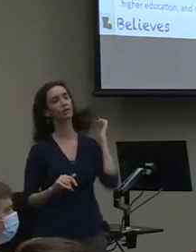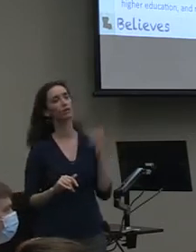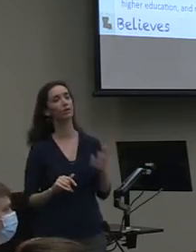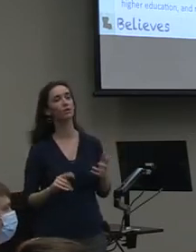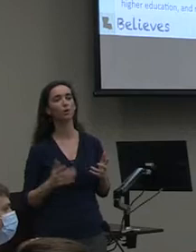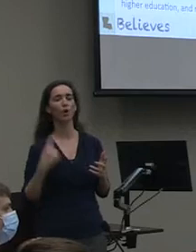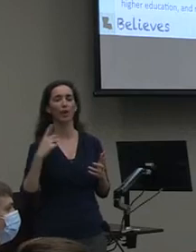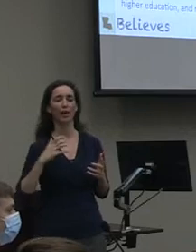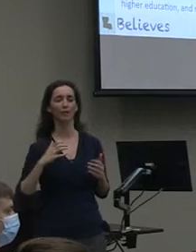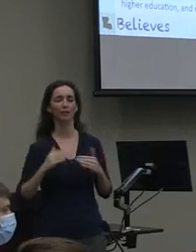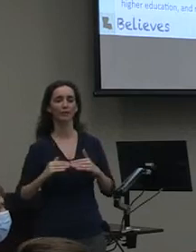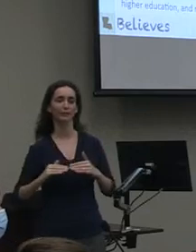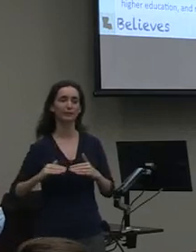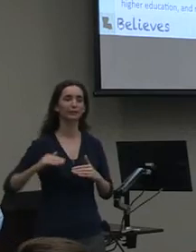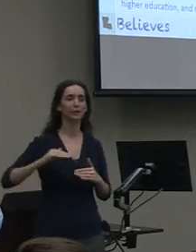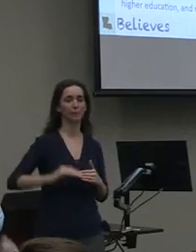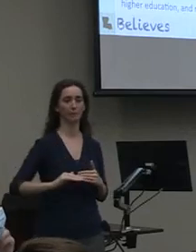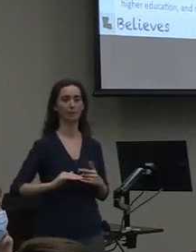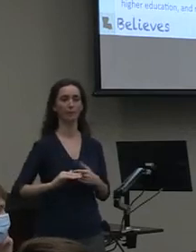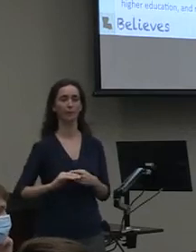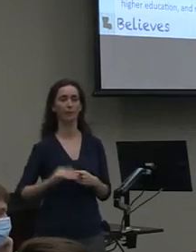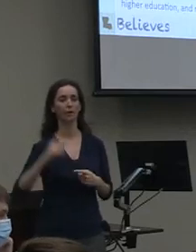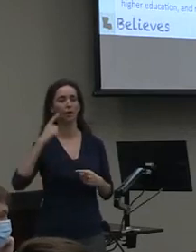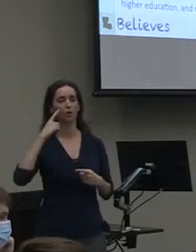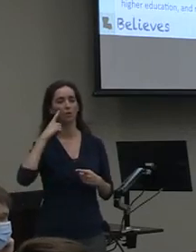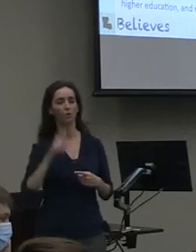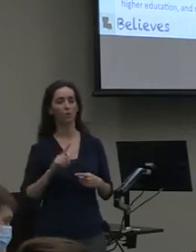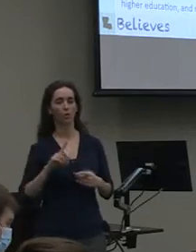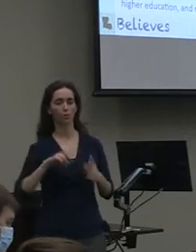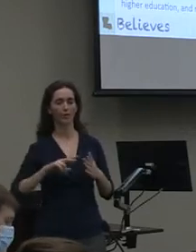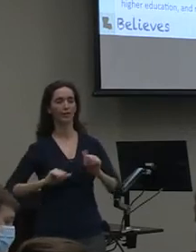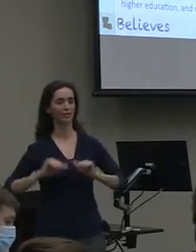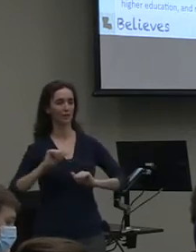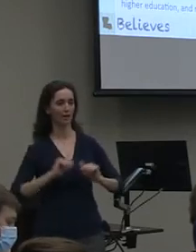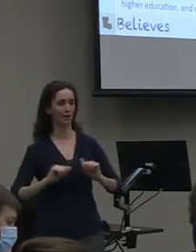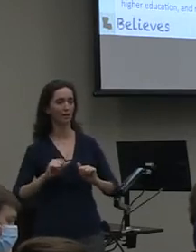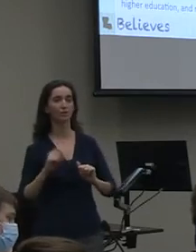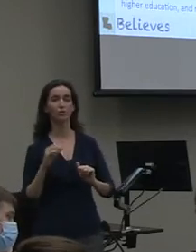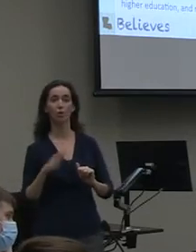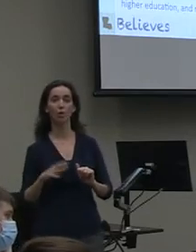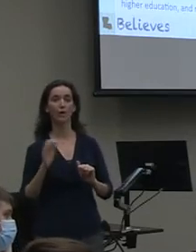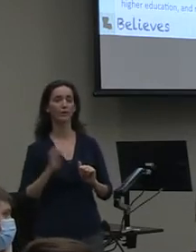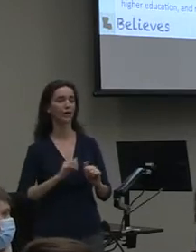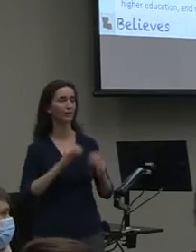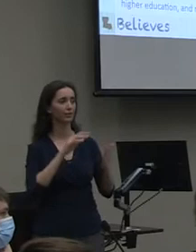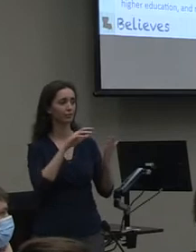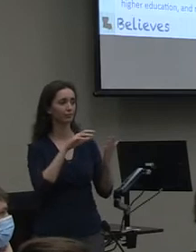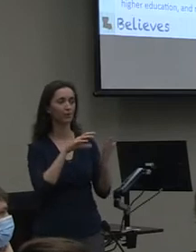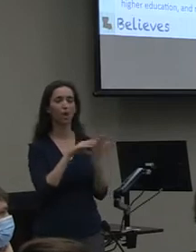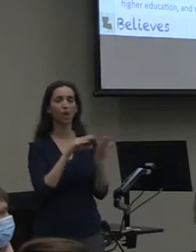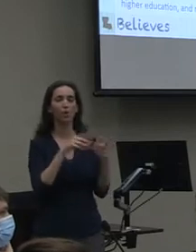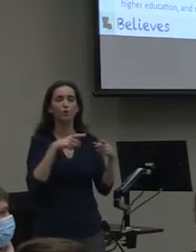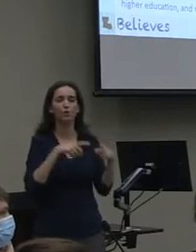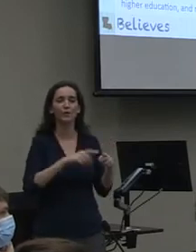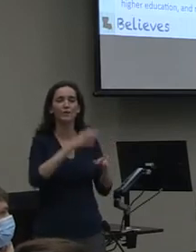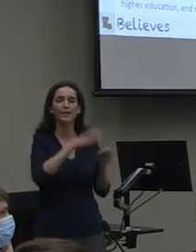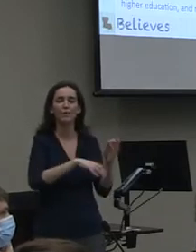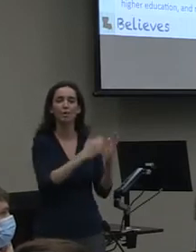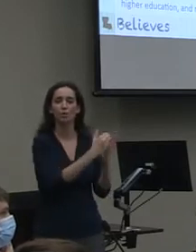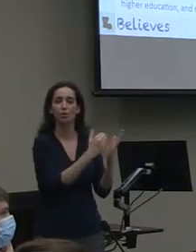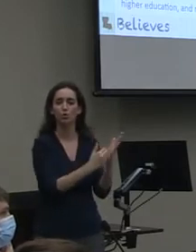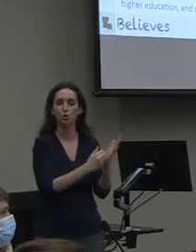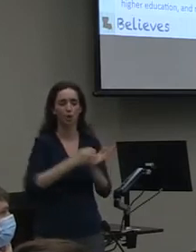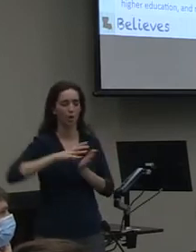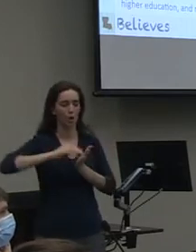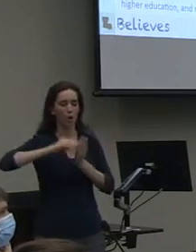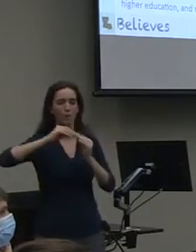a stepping stone for the science of reading, or it could be taught over several courses where you deepen the